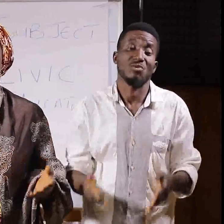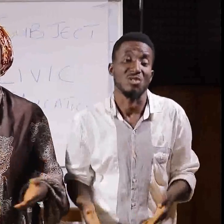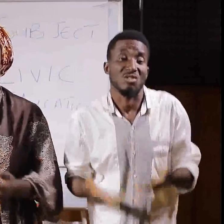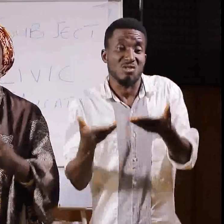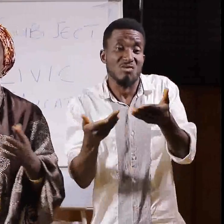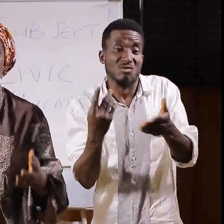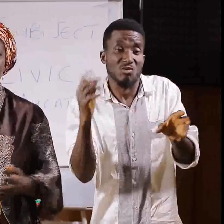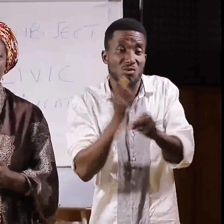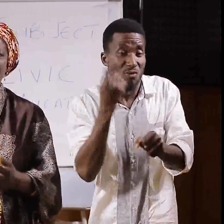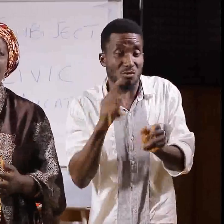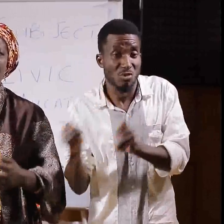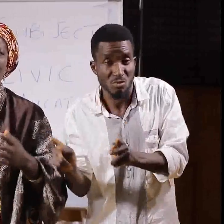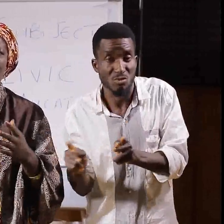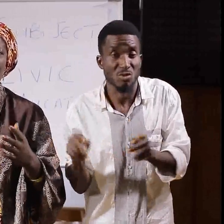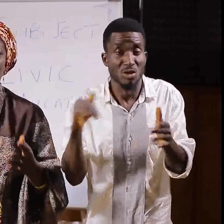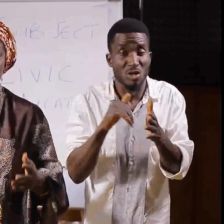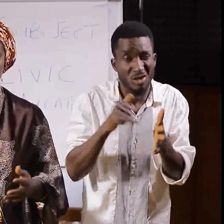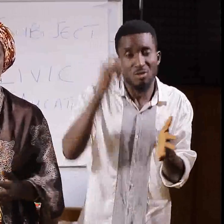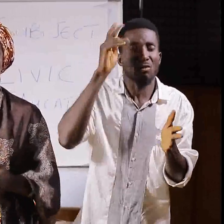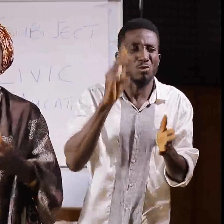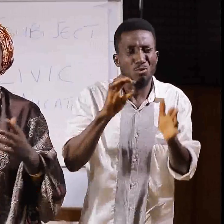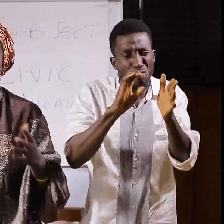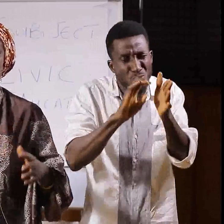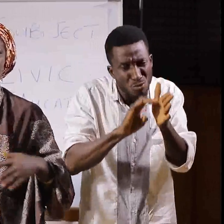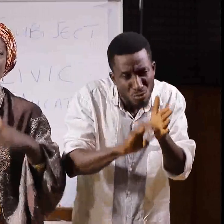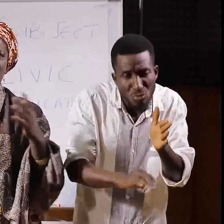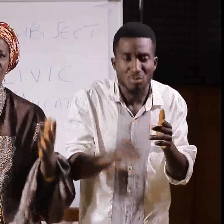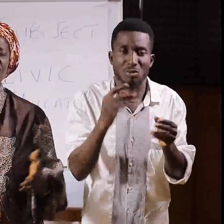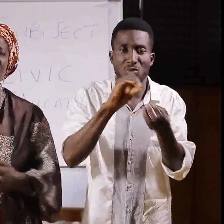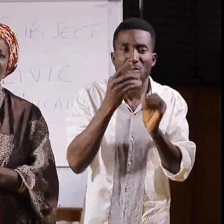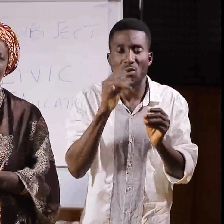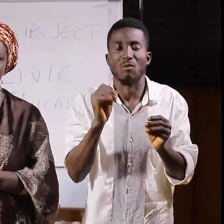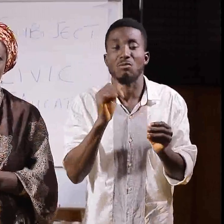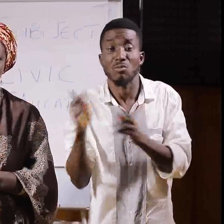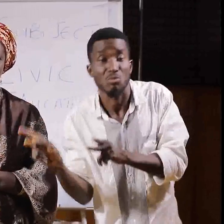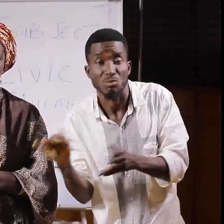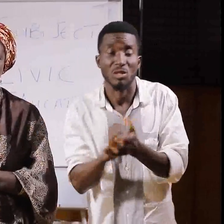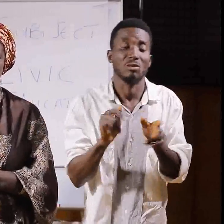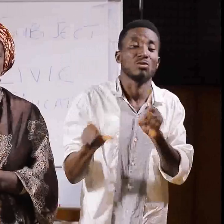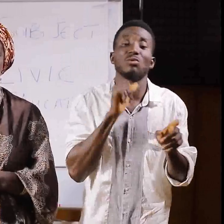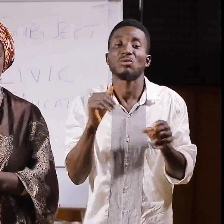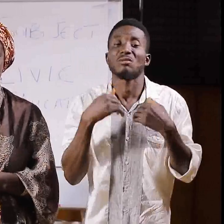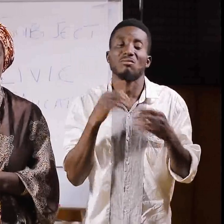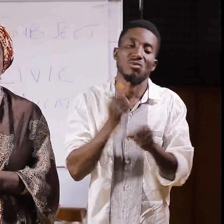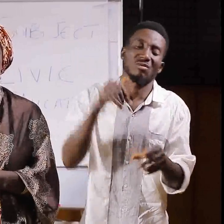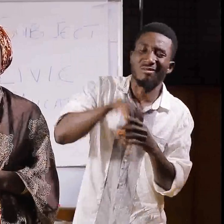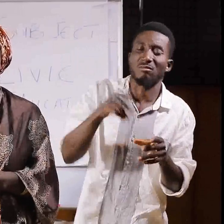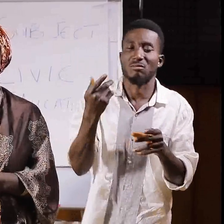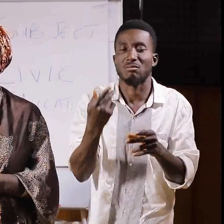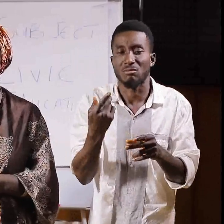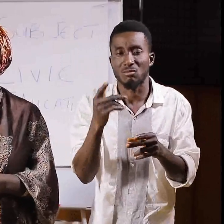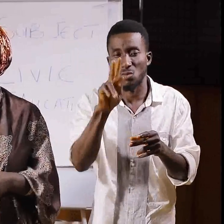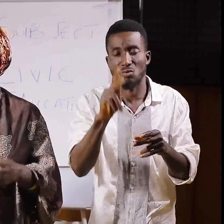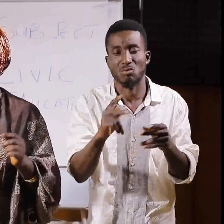will reduce the number of unemployed people in the society. Because